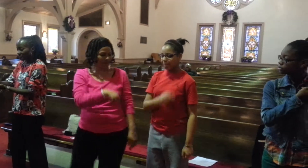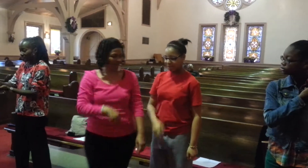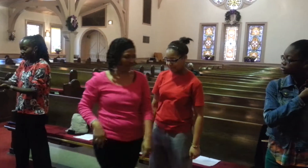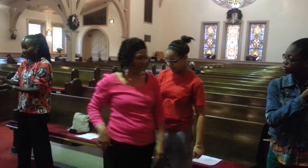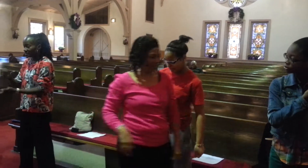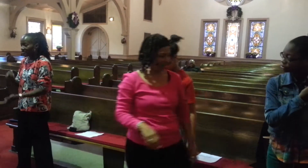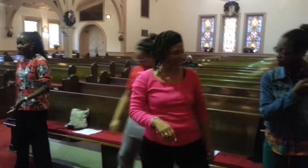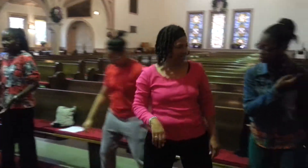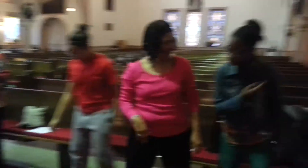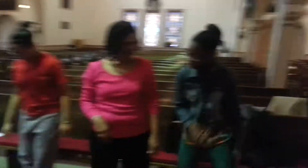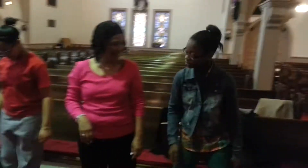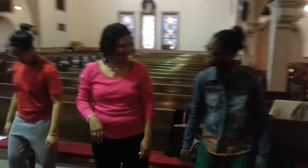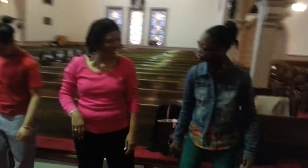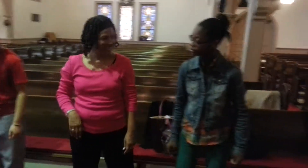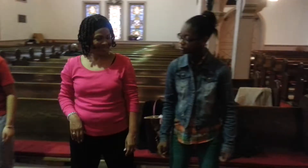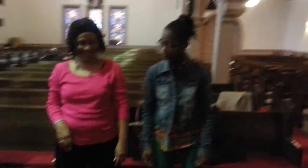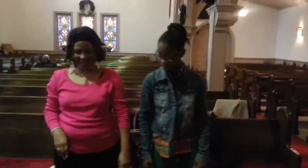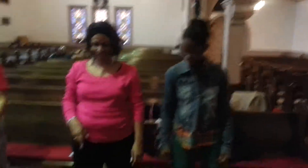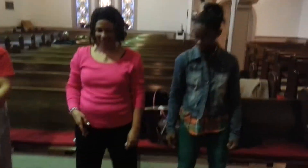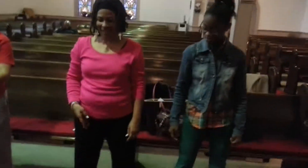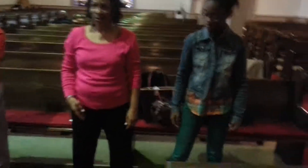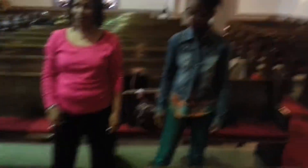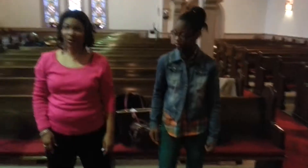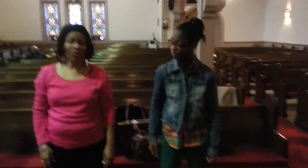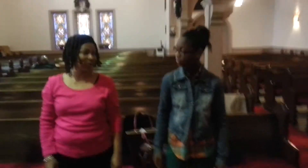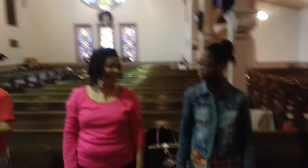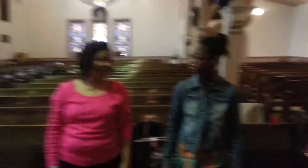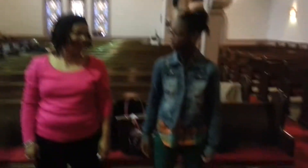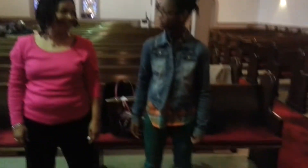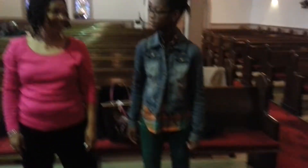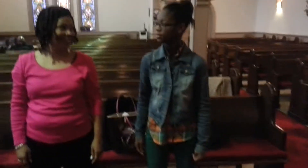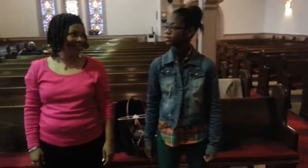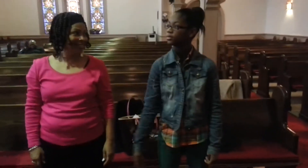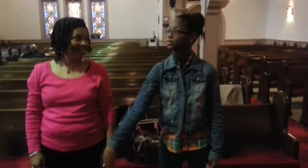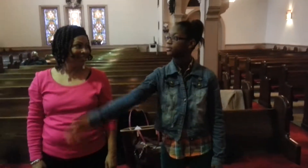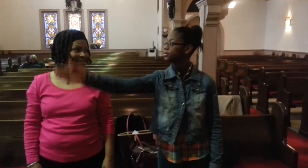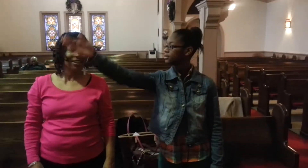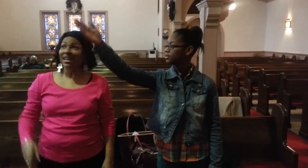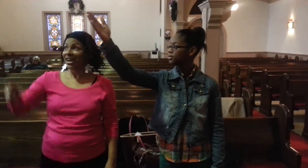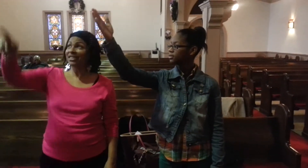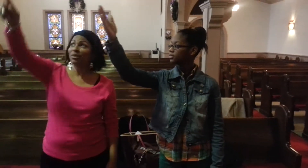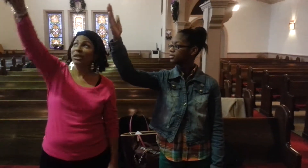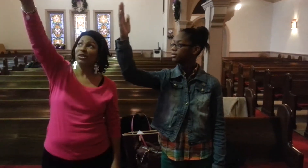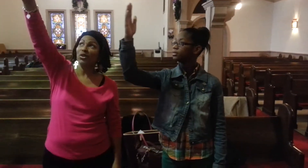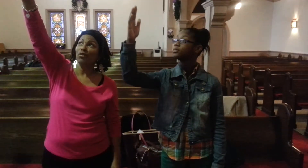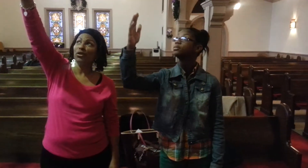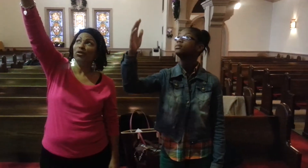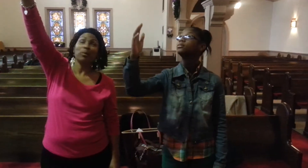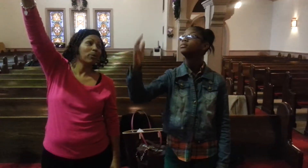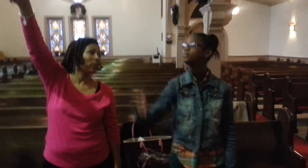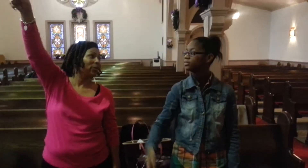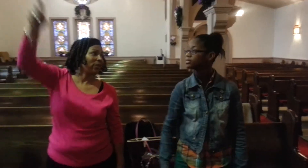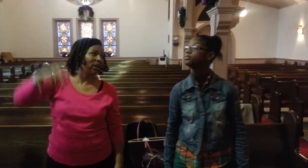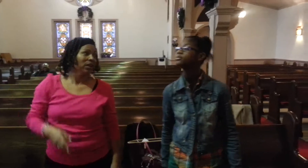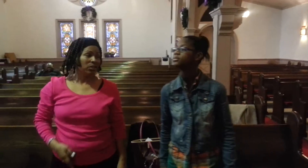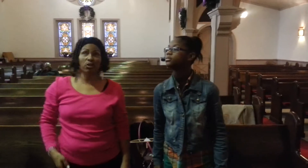here. Ready? Okay. Where are you going? Where's God? God's going to be that circle for you, remember? Okay? So your